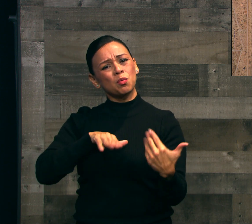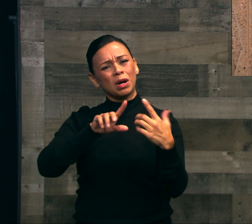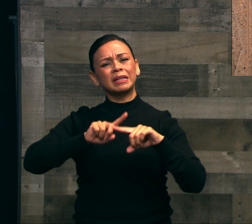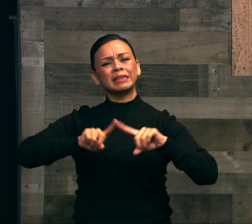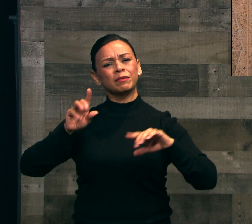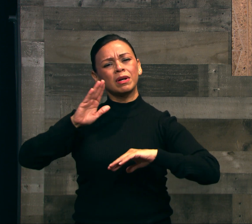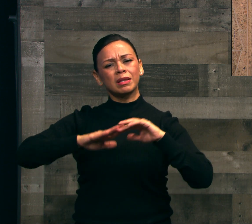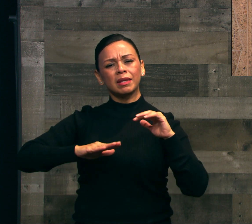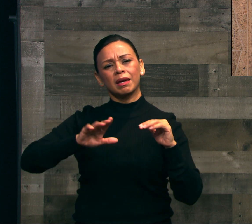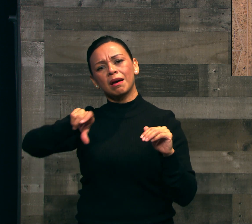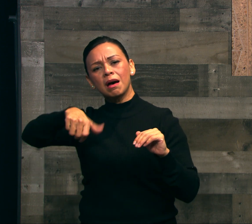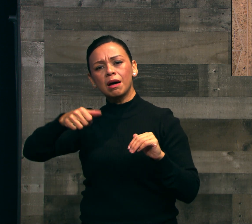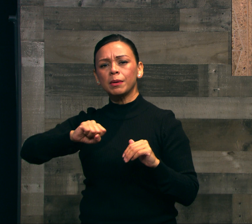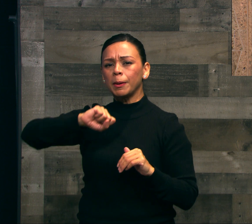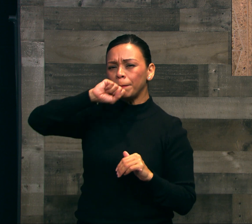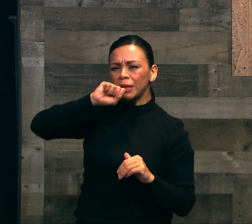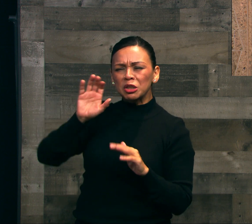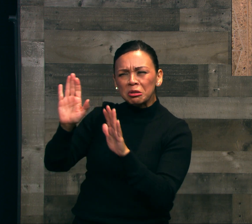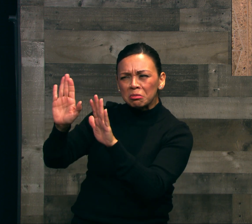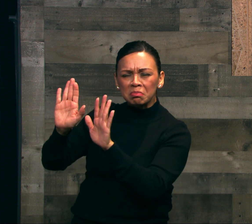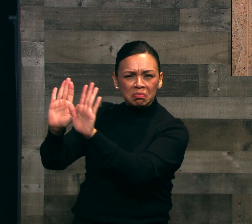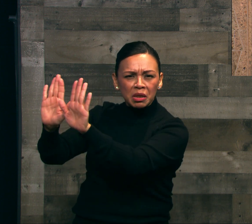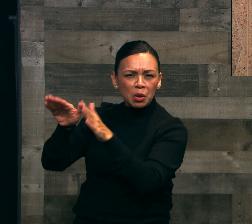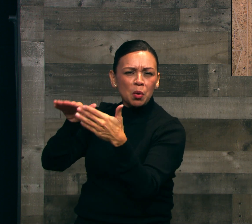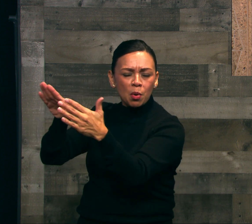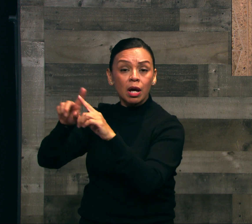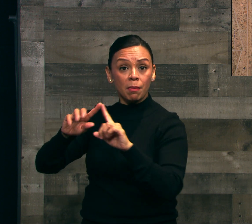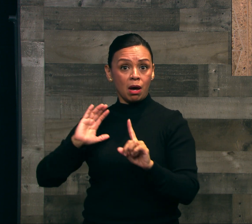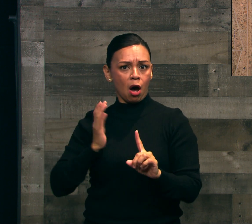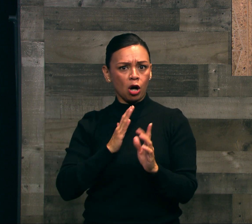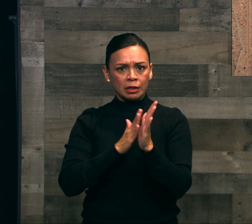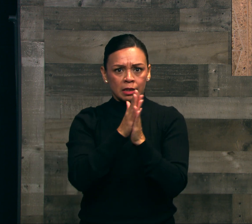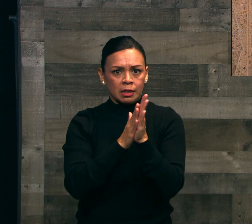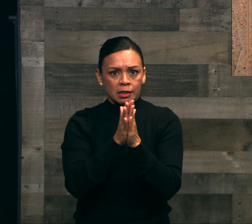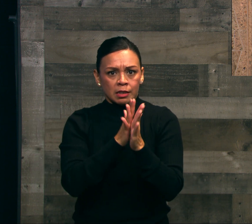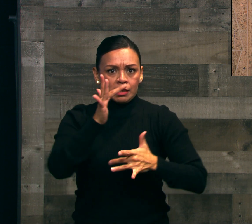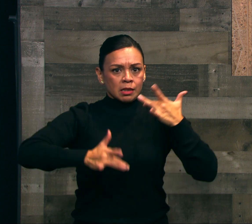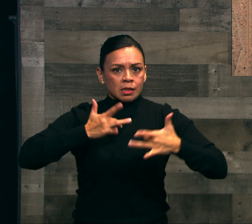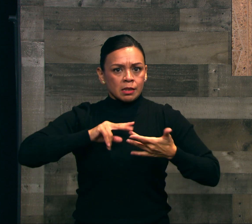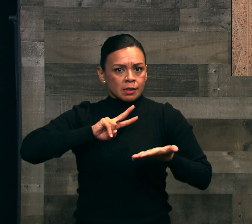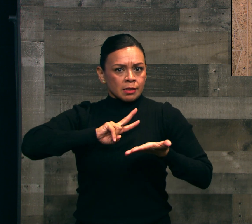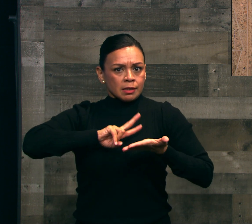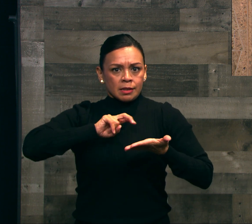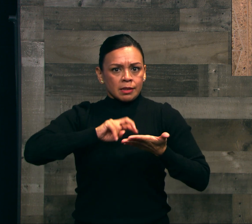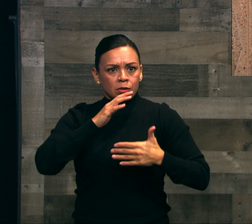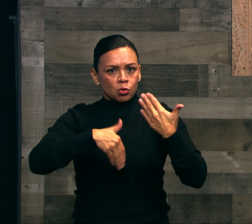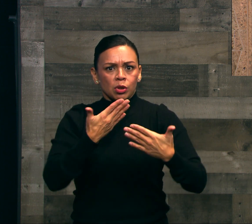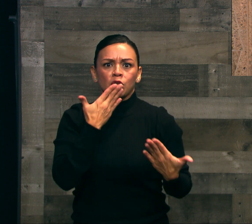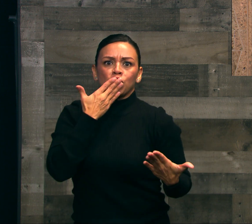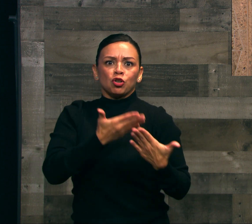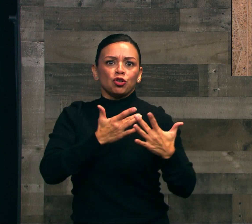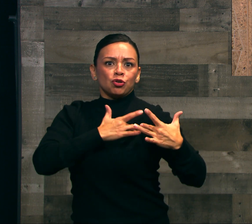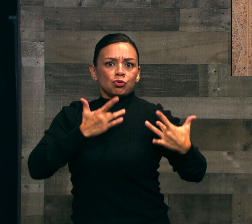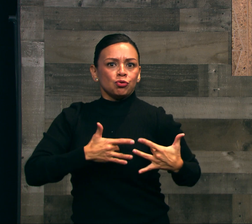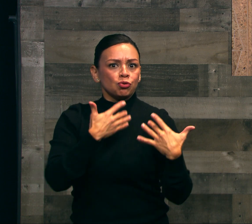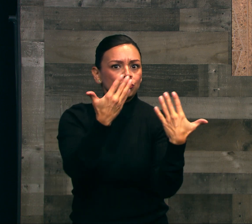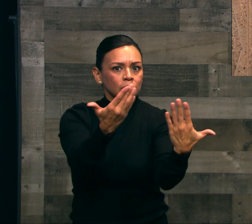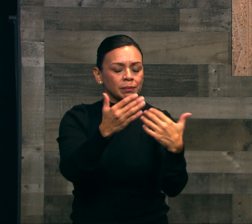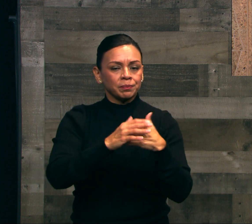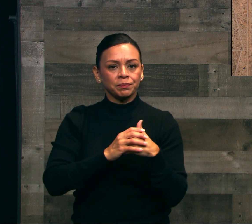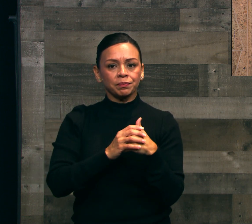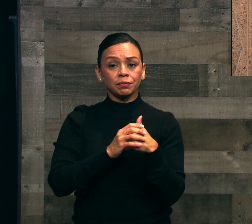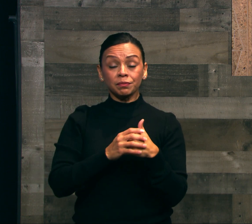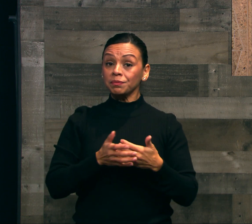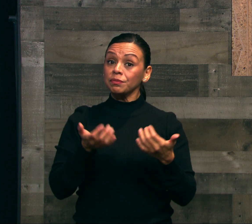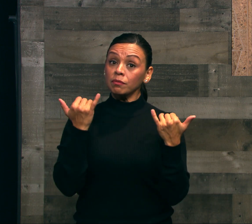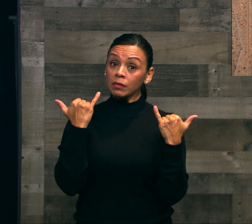We're doing it slightly differently than the rest of the bishops are doing it, but we're going to do it with vigor and intensity and goodness.